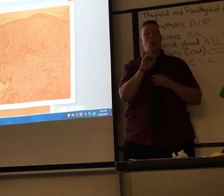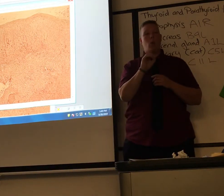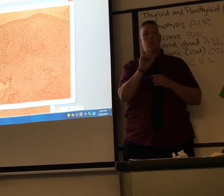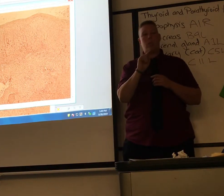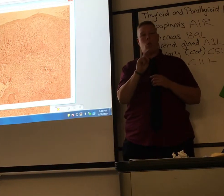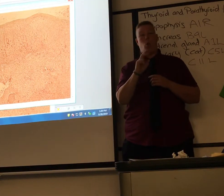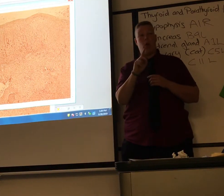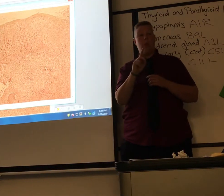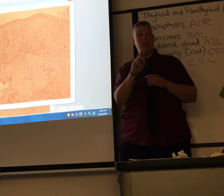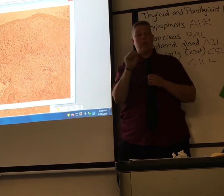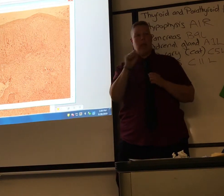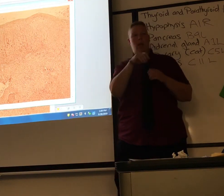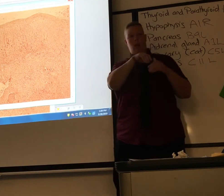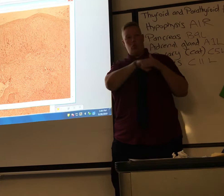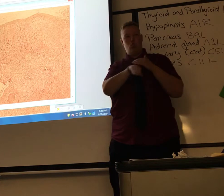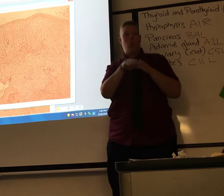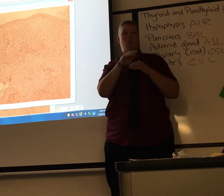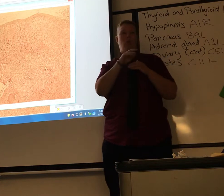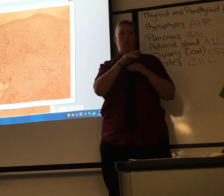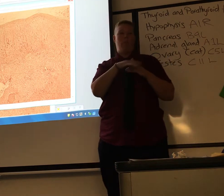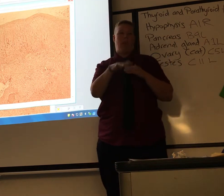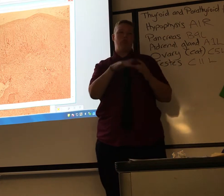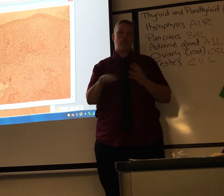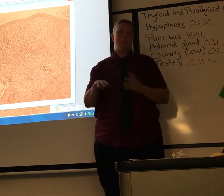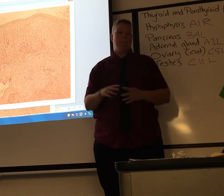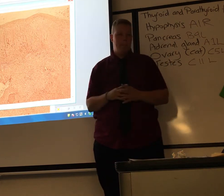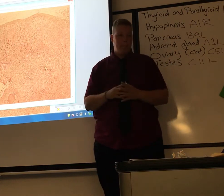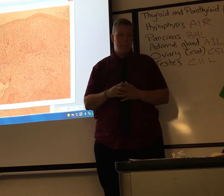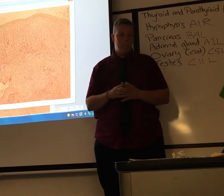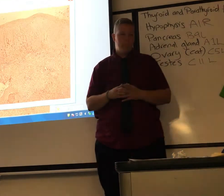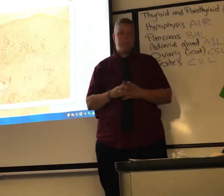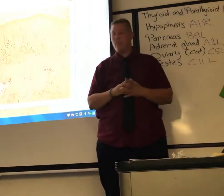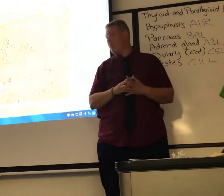All right, moving on. Ovary from cat.